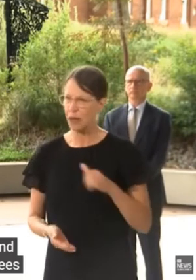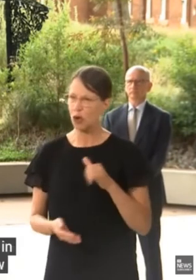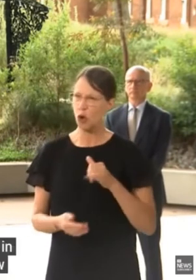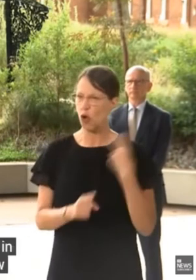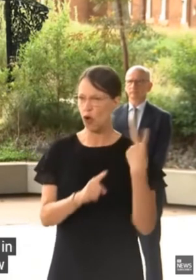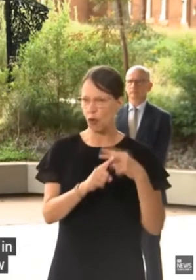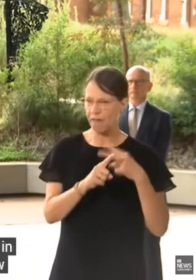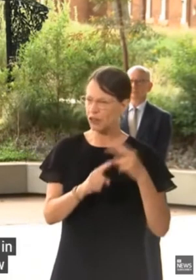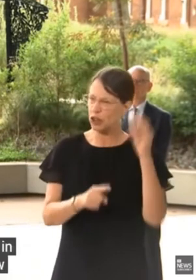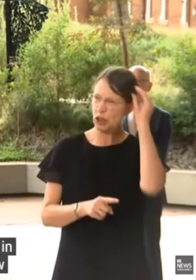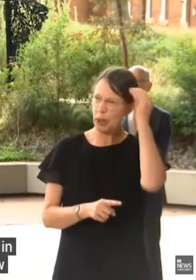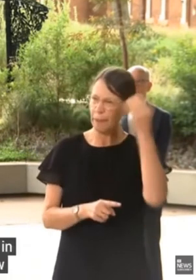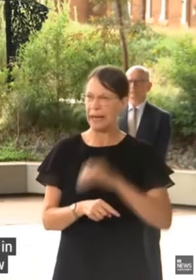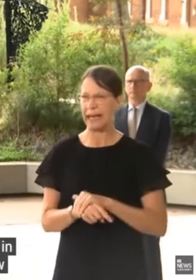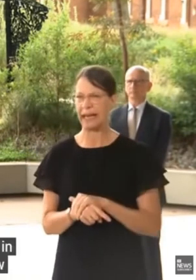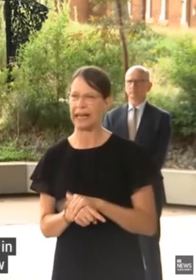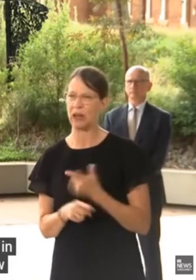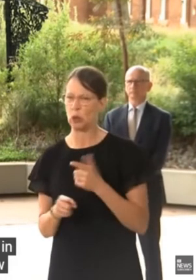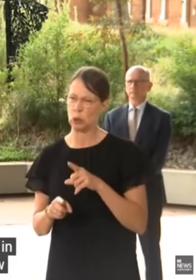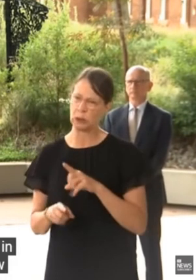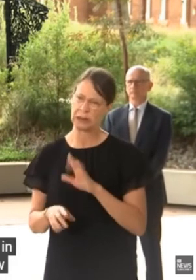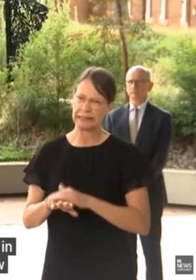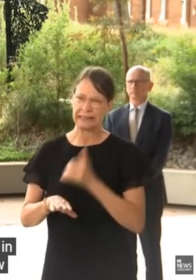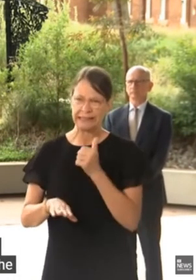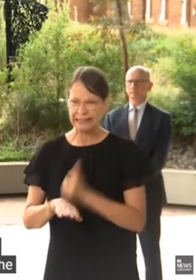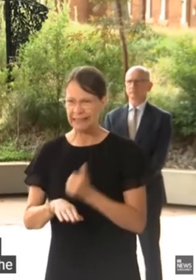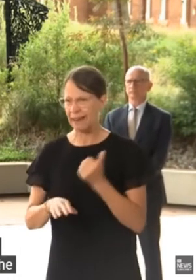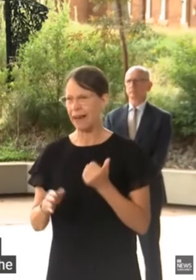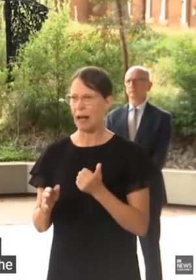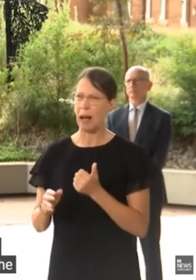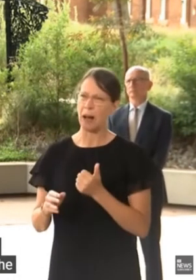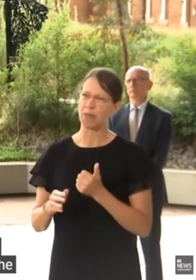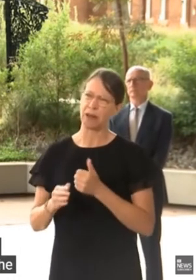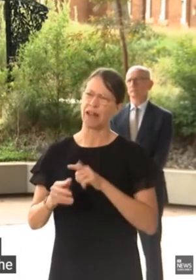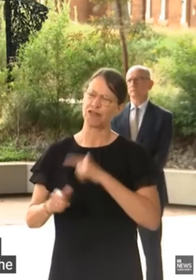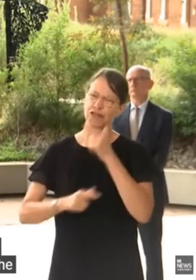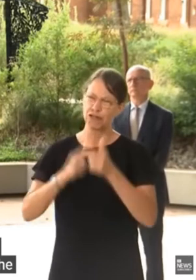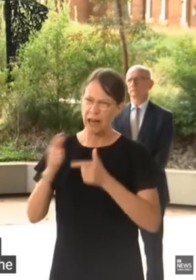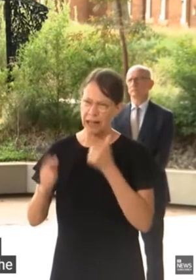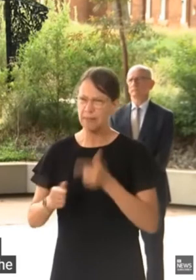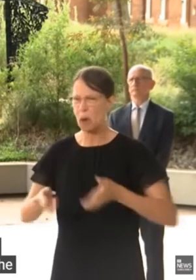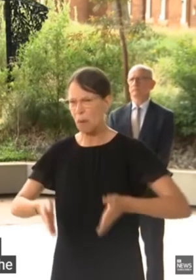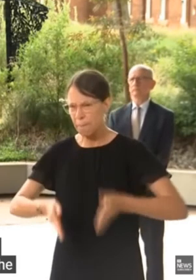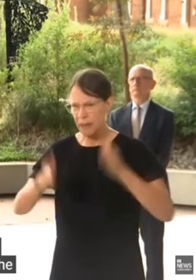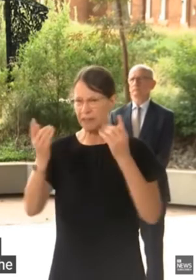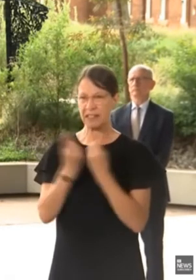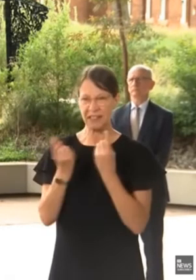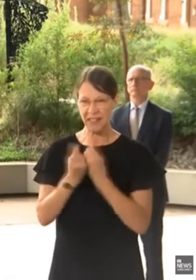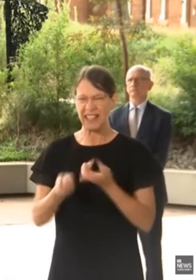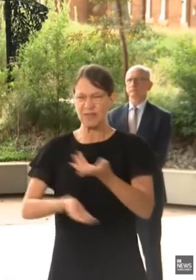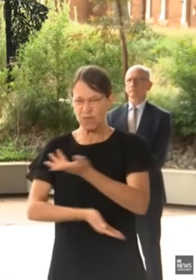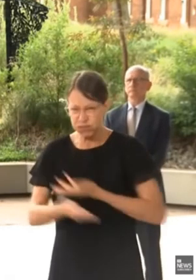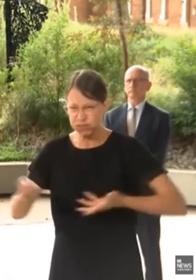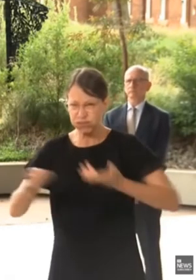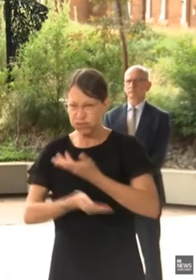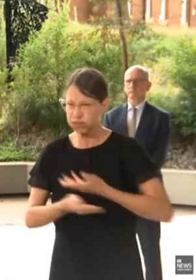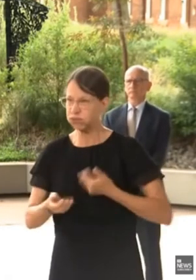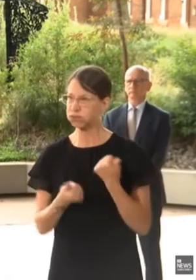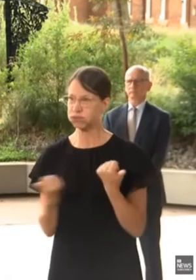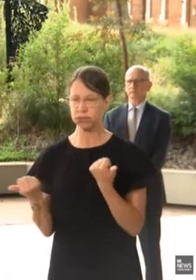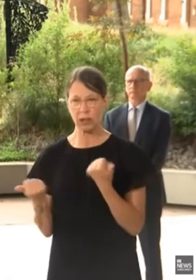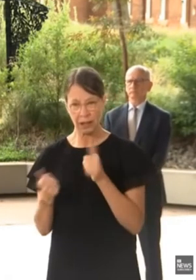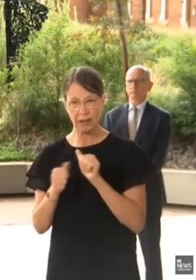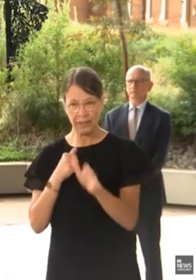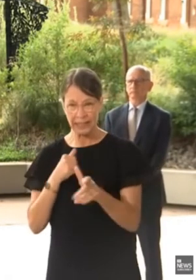Committee, Infrastructure Committees. They bring out the best and ensure you get the best public